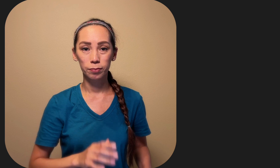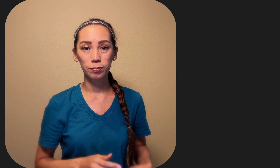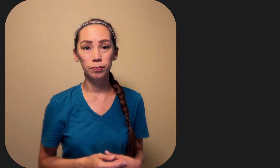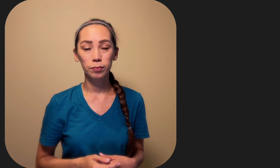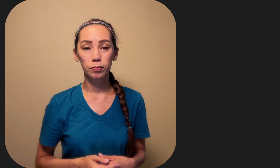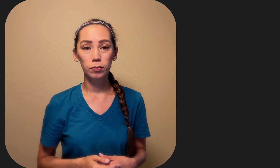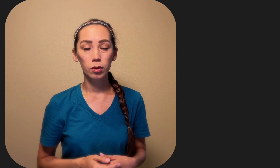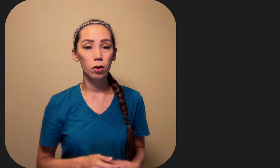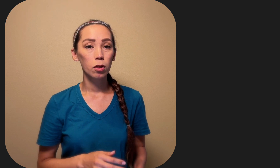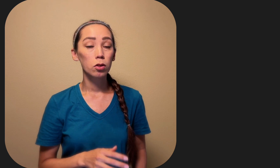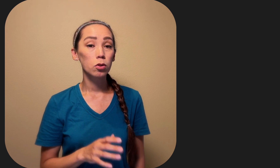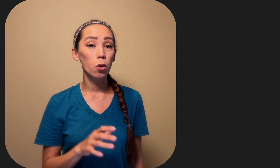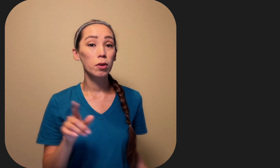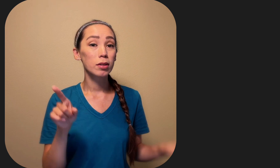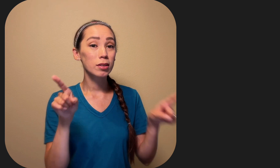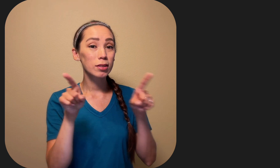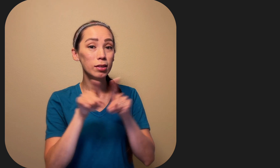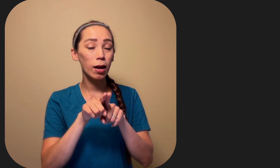tap your chest.